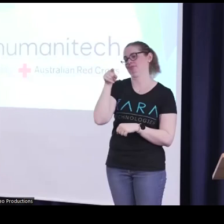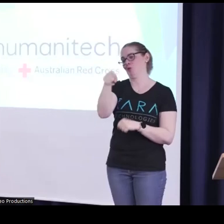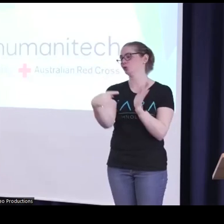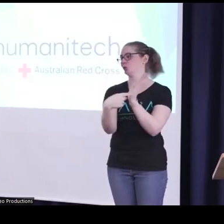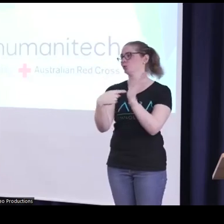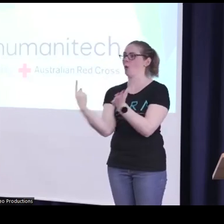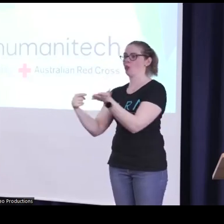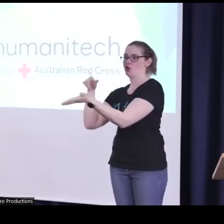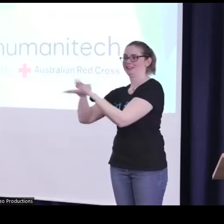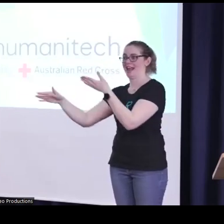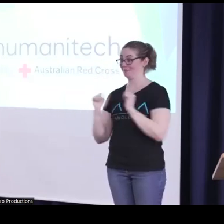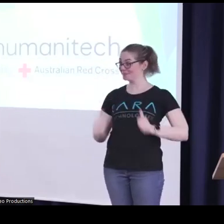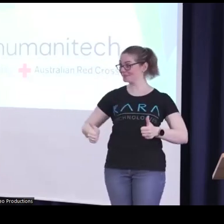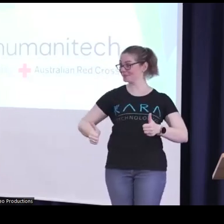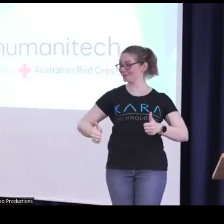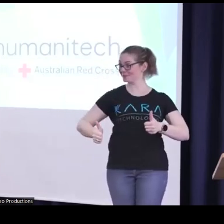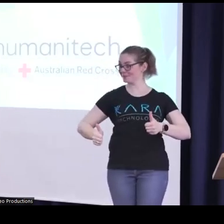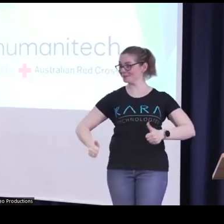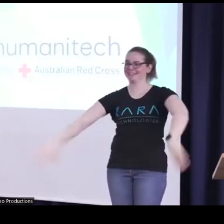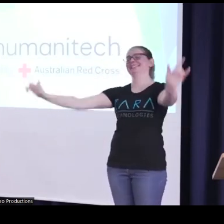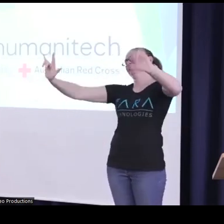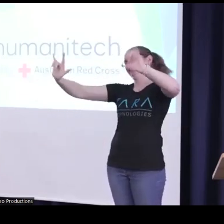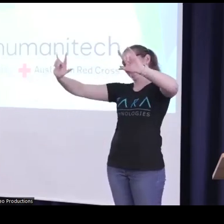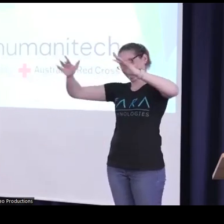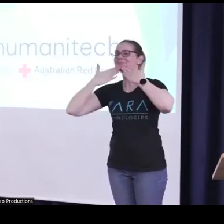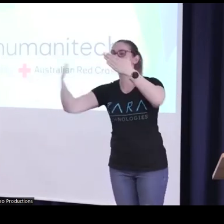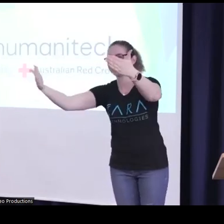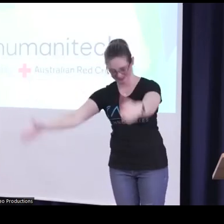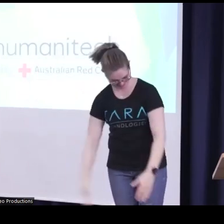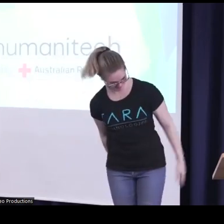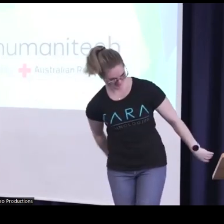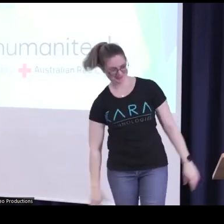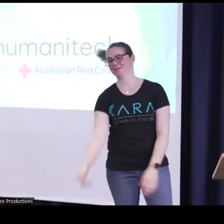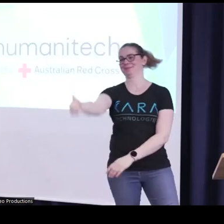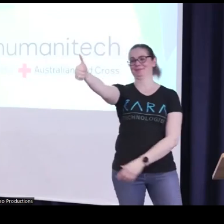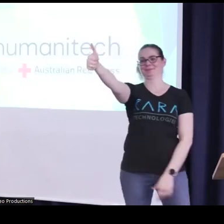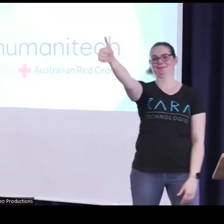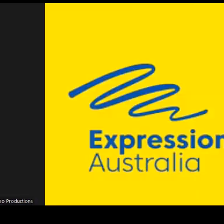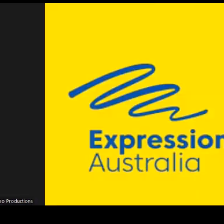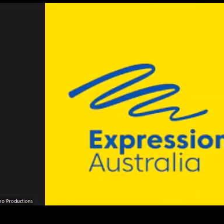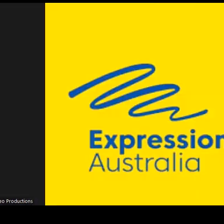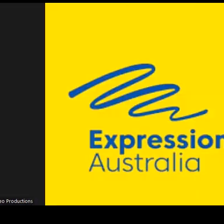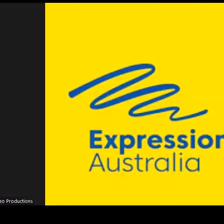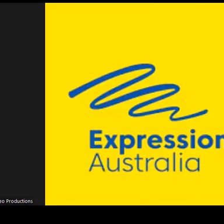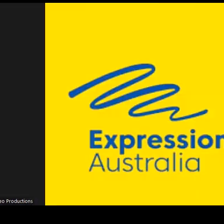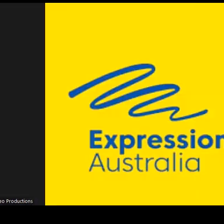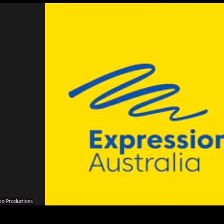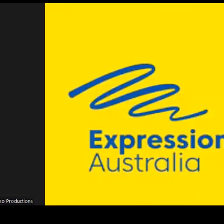And if you want to join us online next weekend, then that would be great on Tuesday or Thursday. Thanks all. Bye.